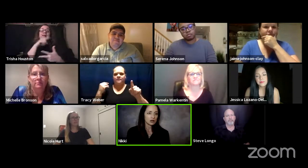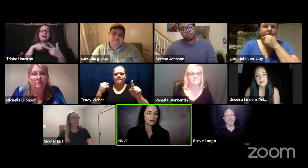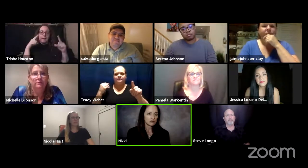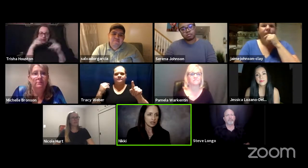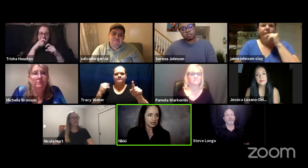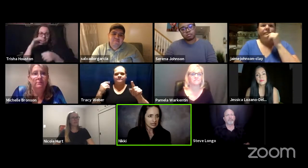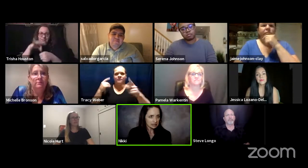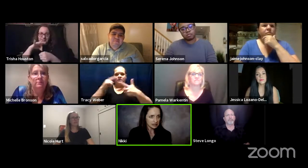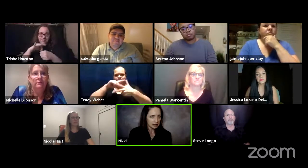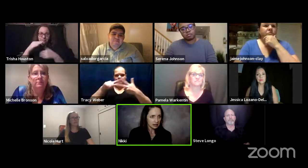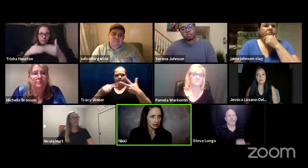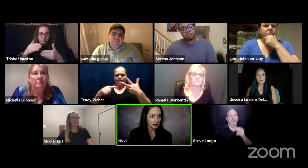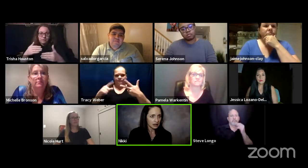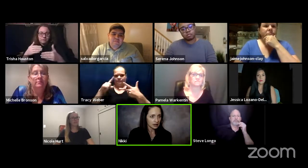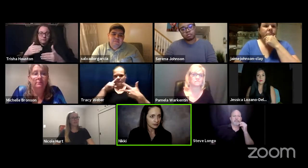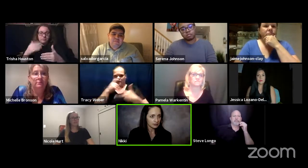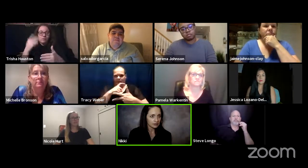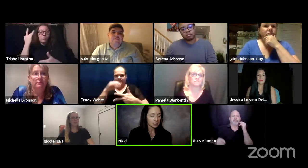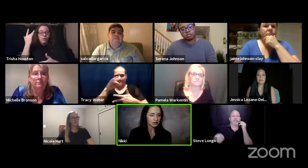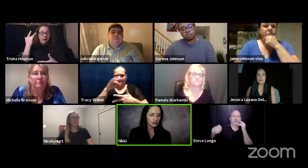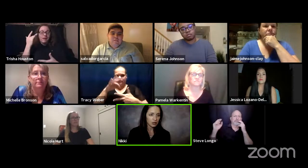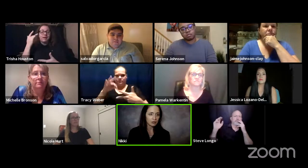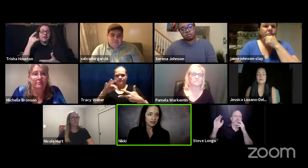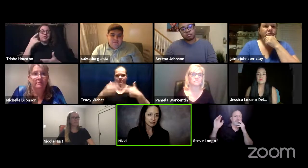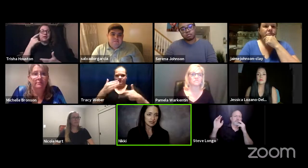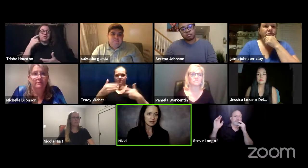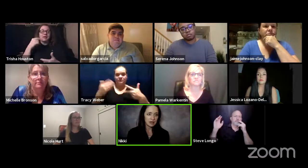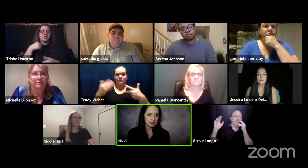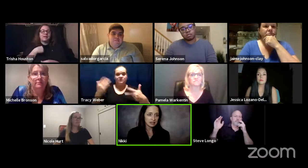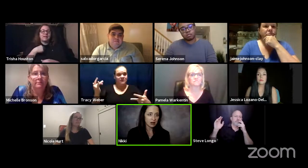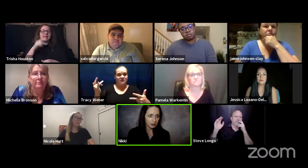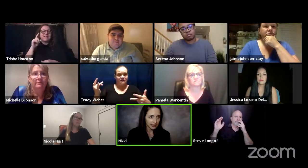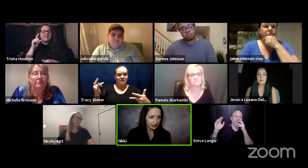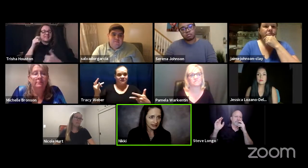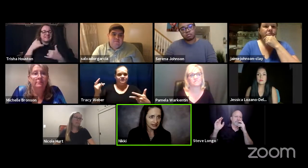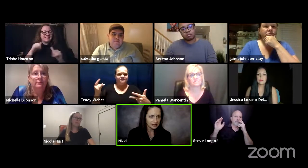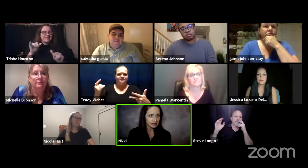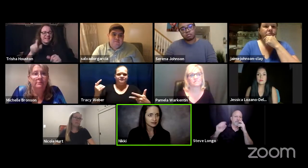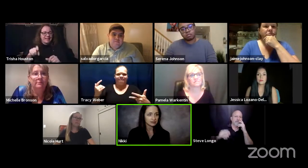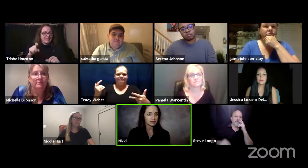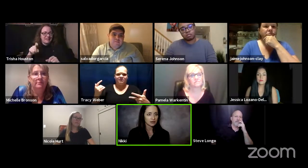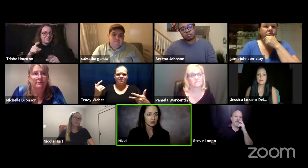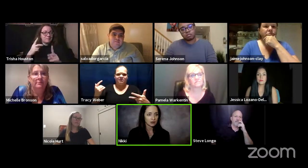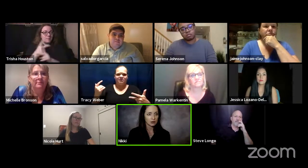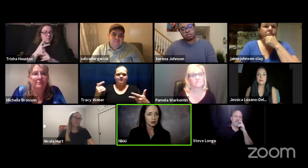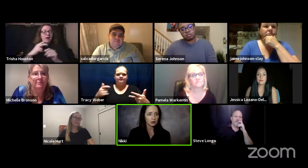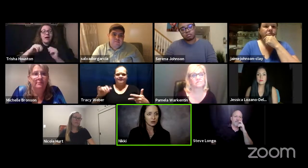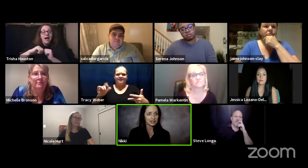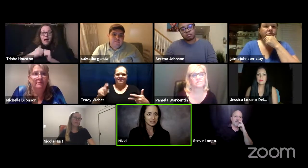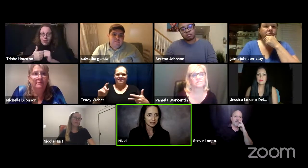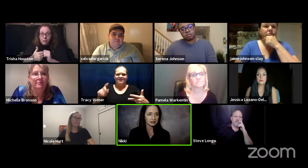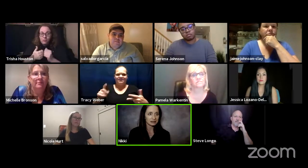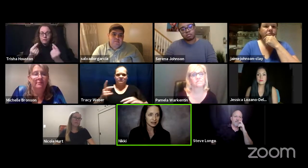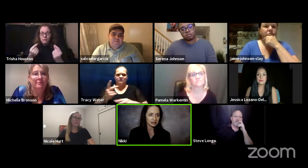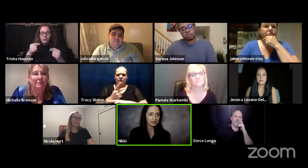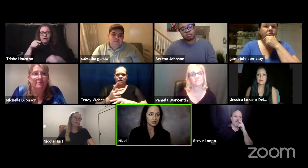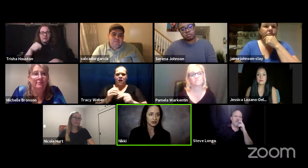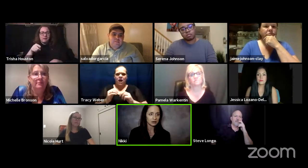3 vacancies. The voting process is a bit complex. We still need to figure